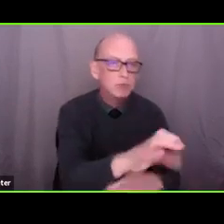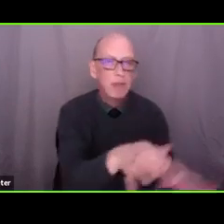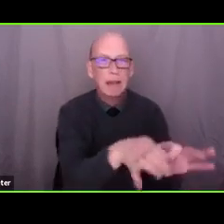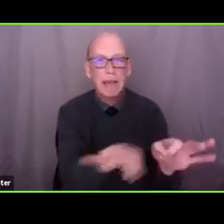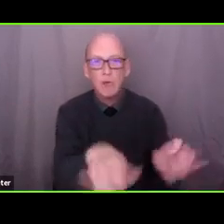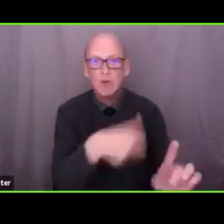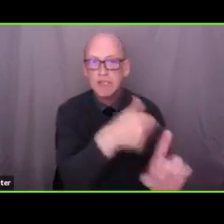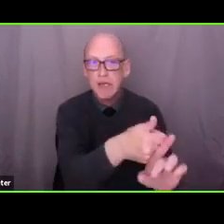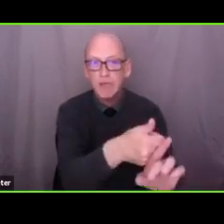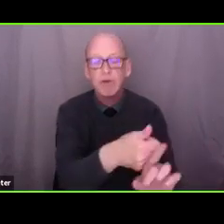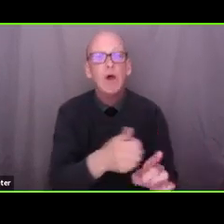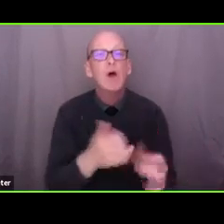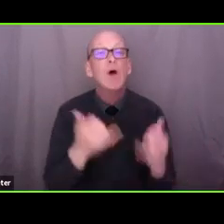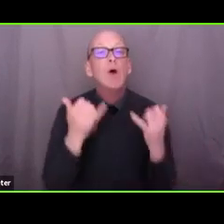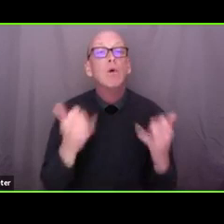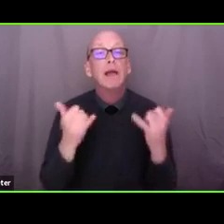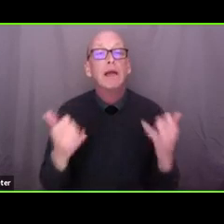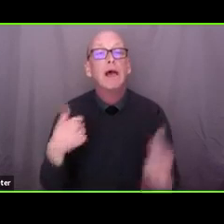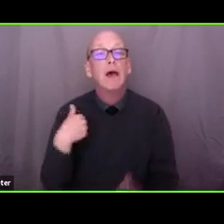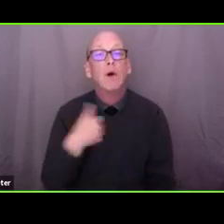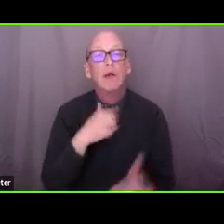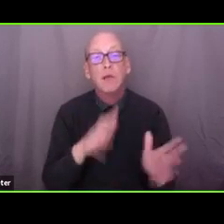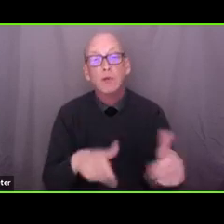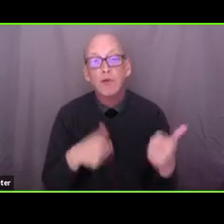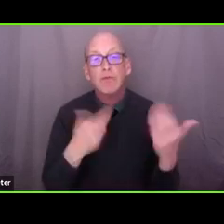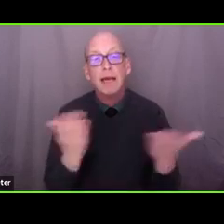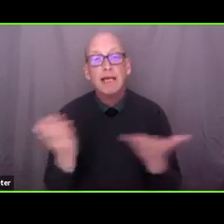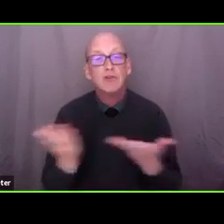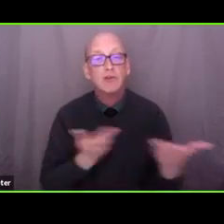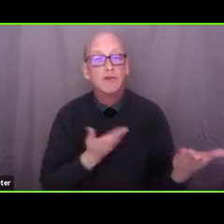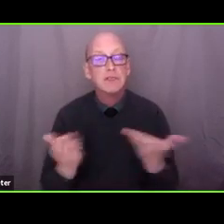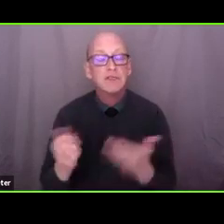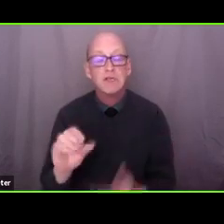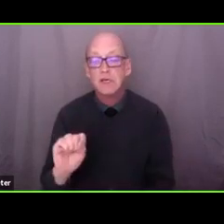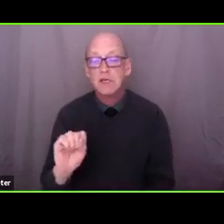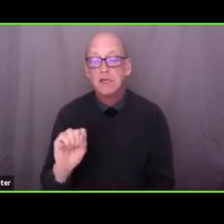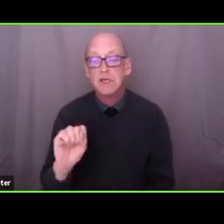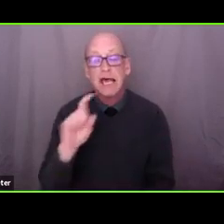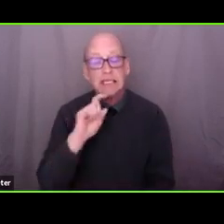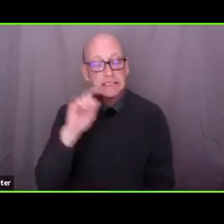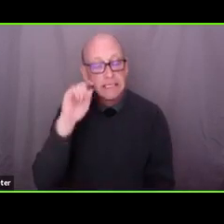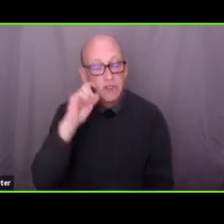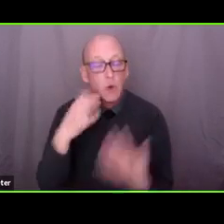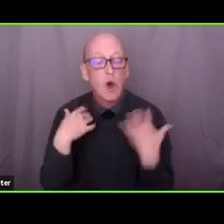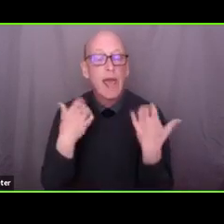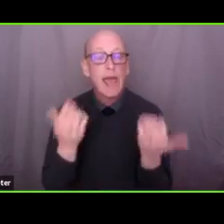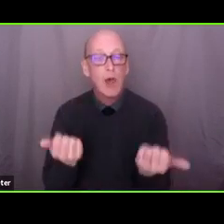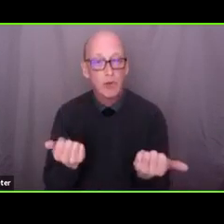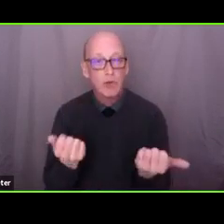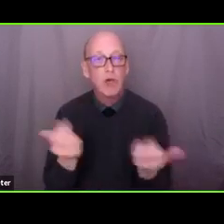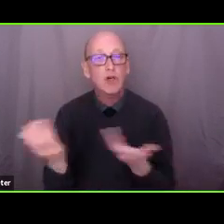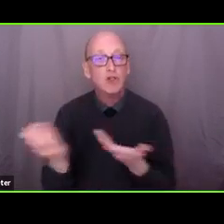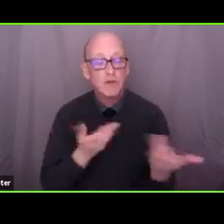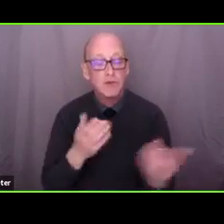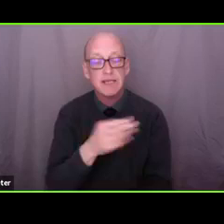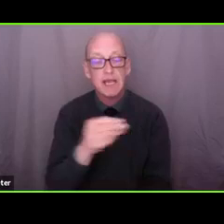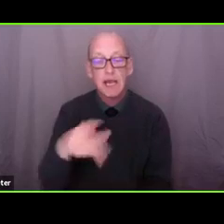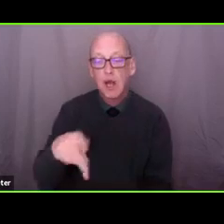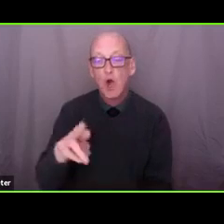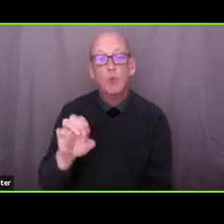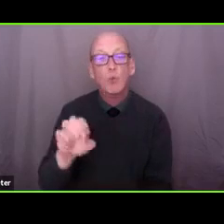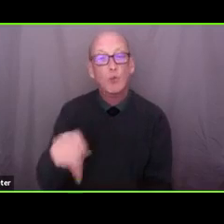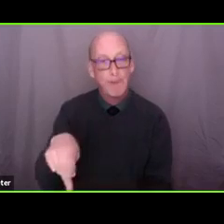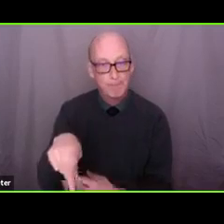Right now, we are providing services. We're doing sexual health services, and we're offering PrEP. And for those of